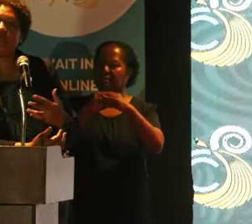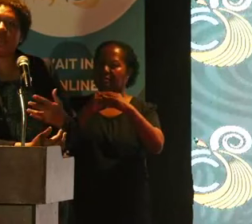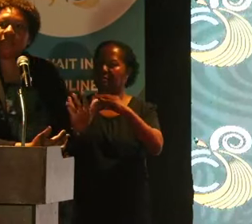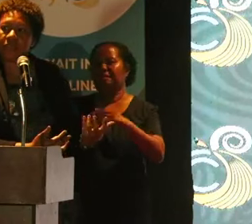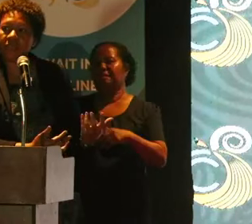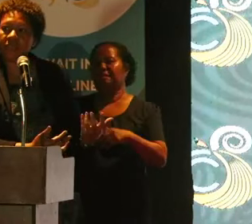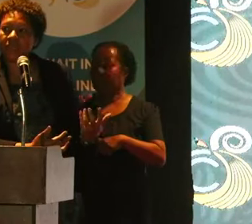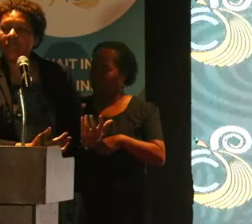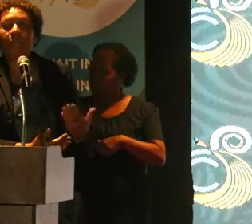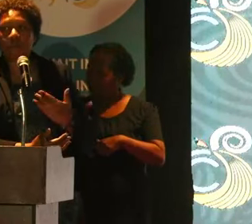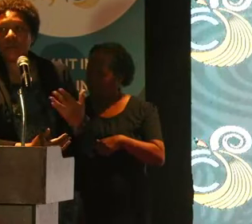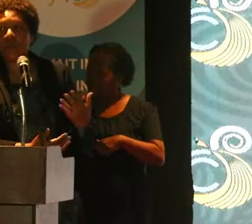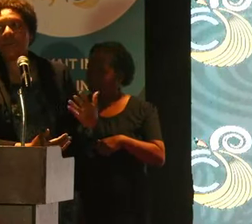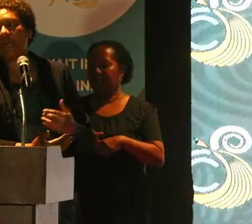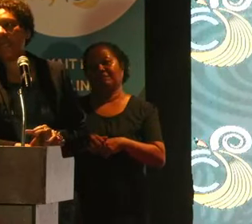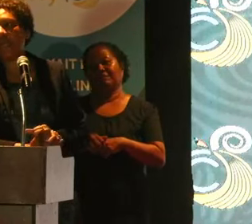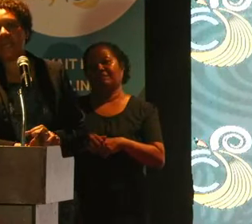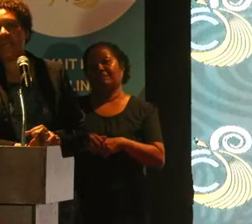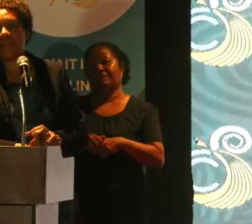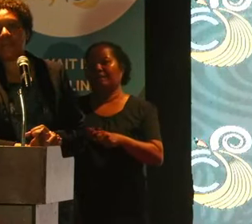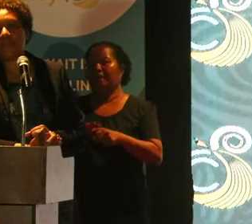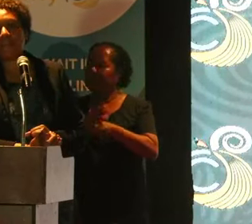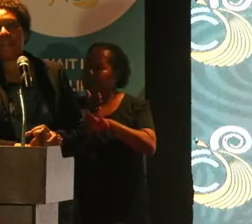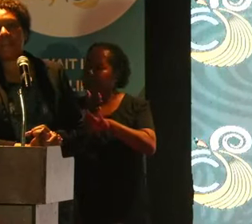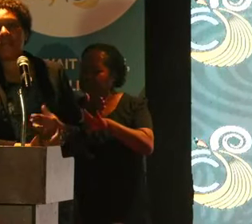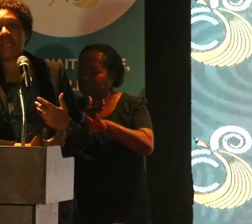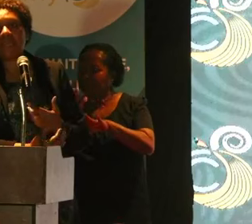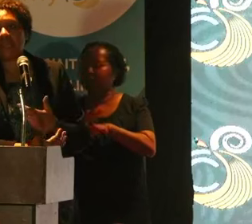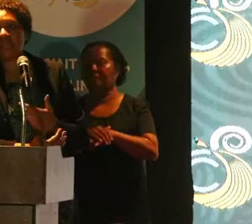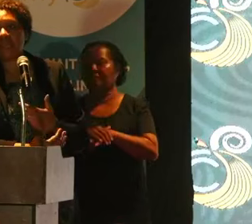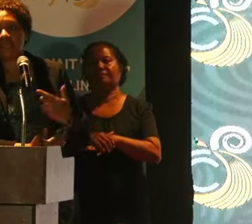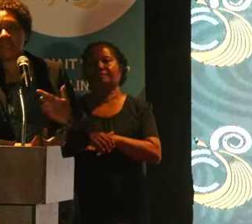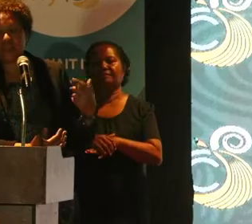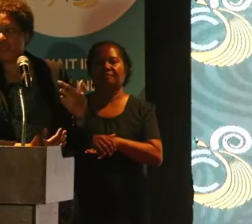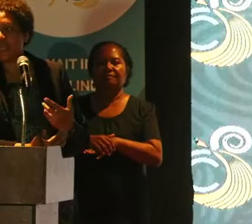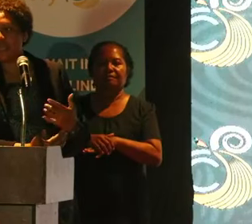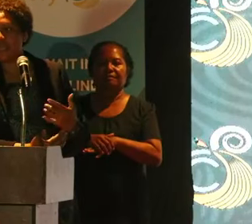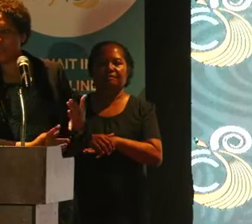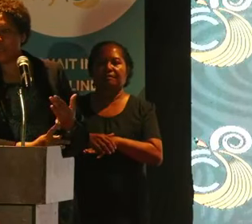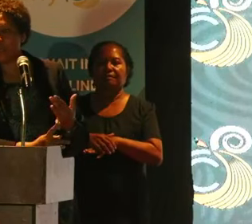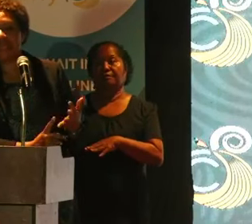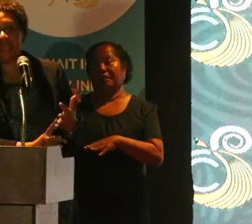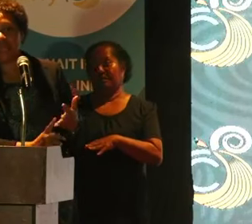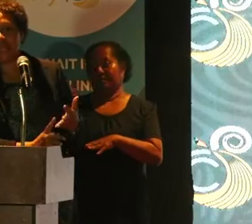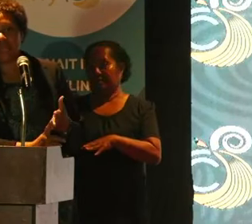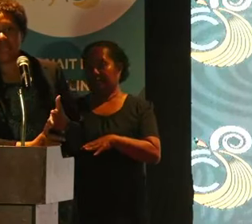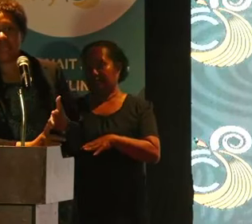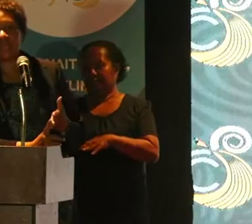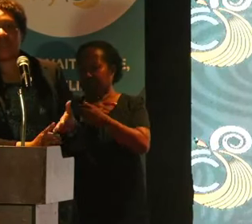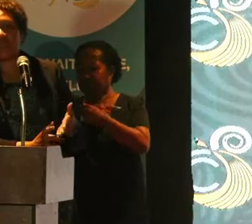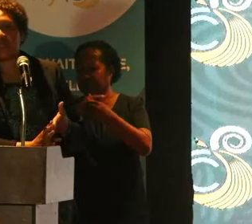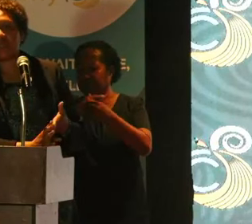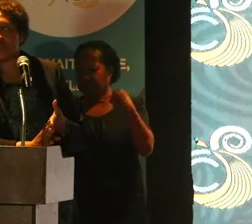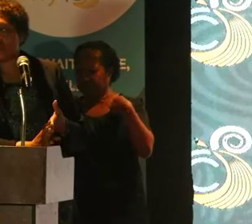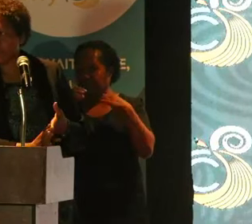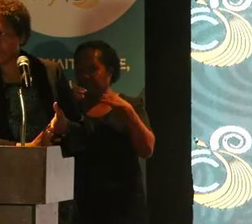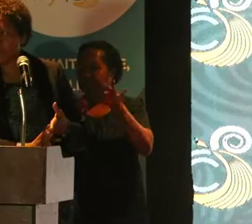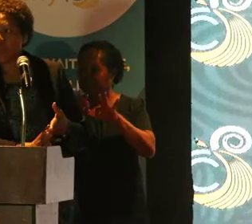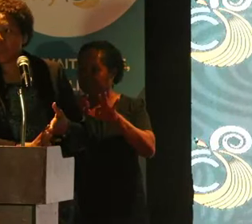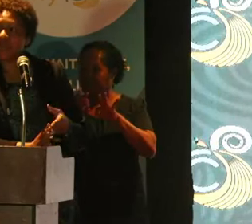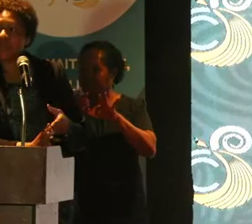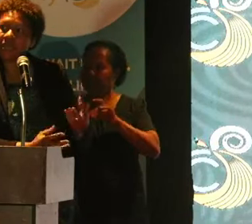outstanding. If you have outstanding, work on a payment plan with them, because that affects our applications for planning, building, and licensing. We are not able